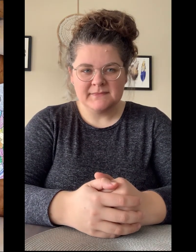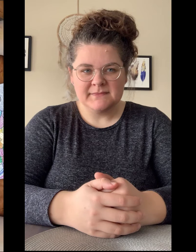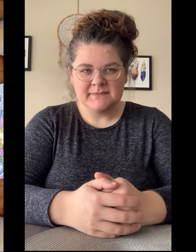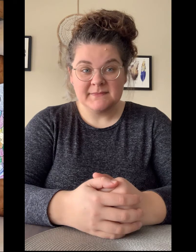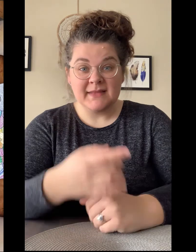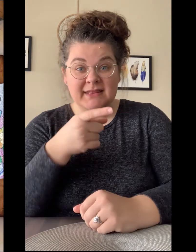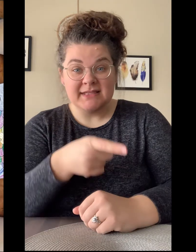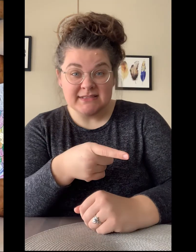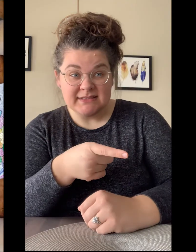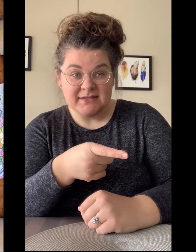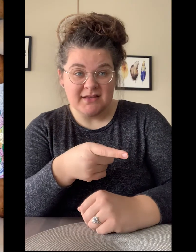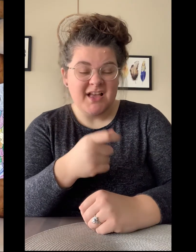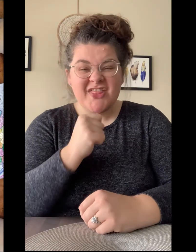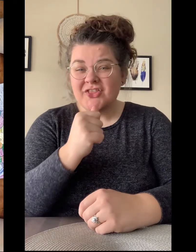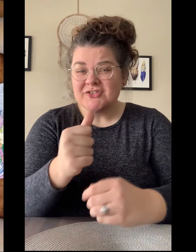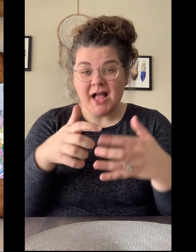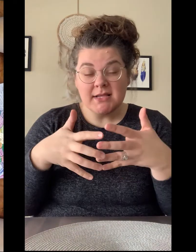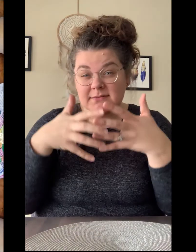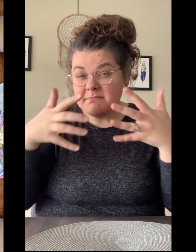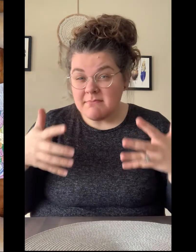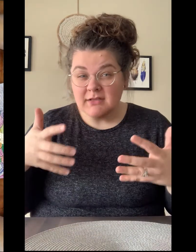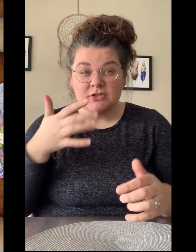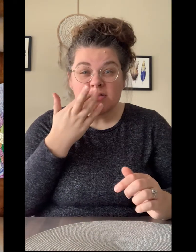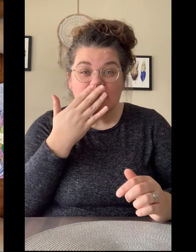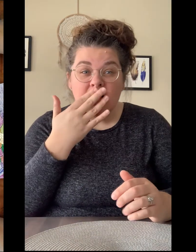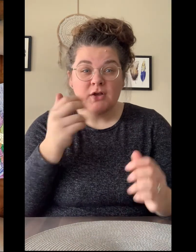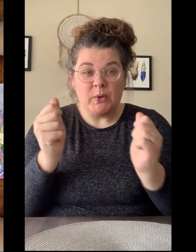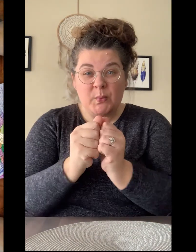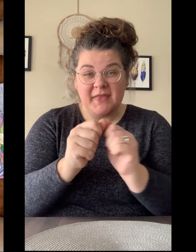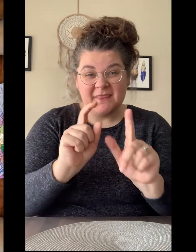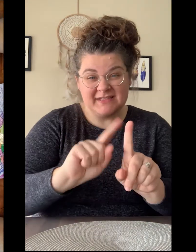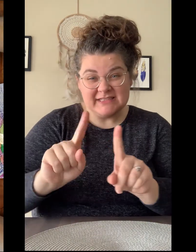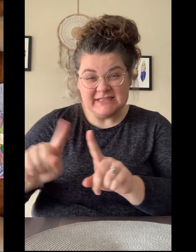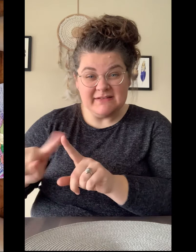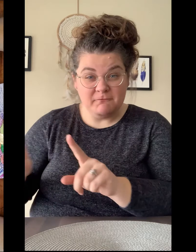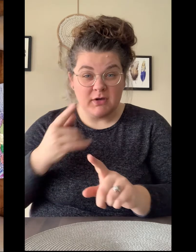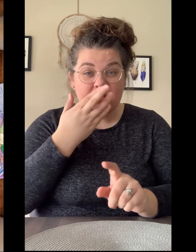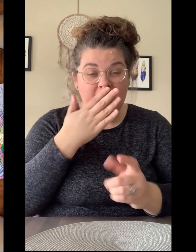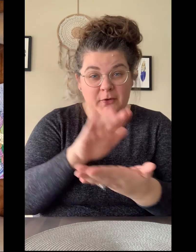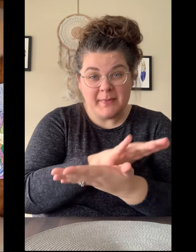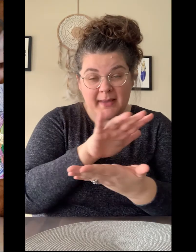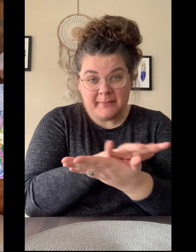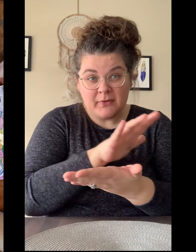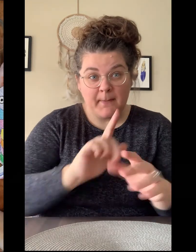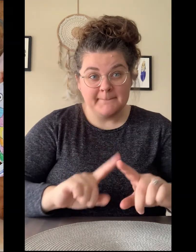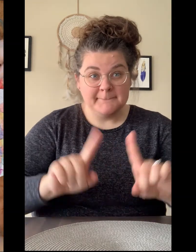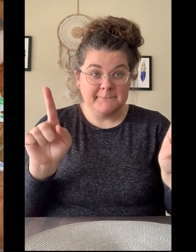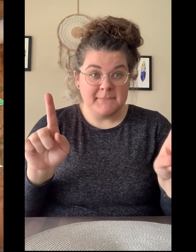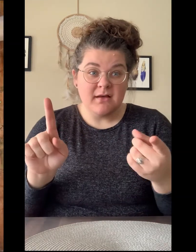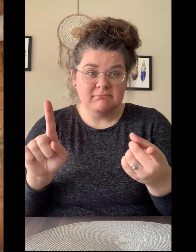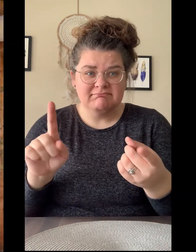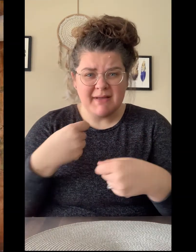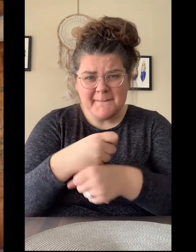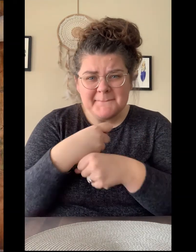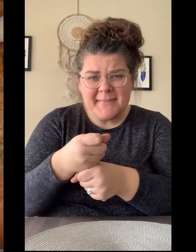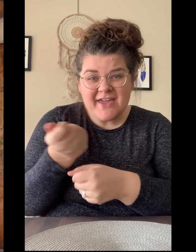So this is the one, there's not as much coloring with the different color paper, but make a couple of